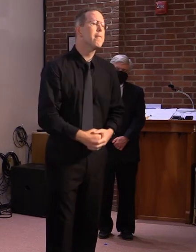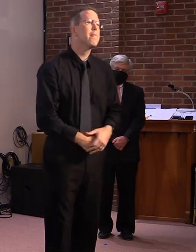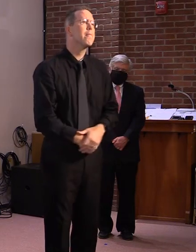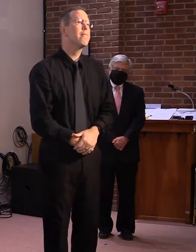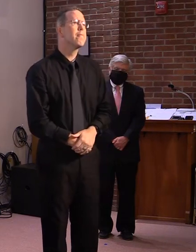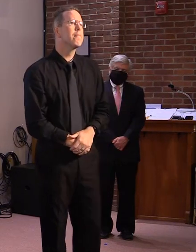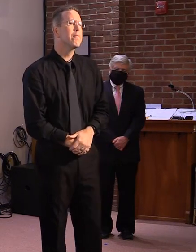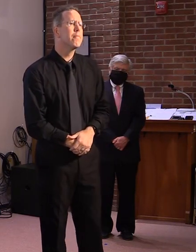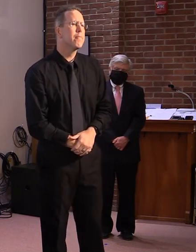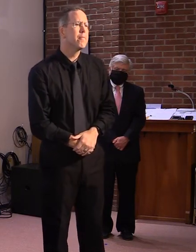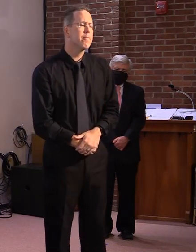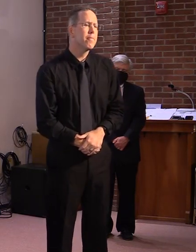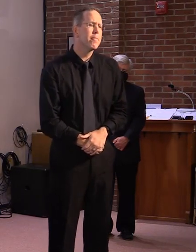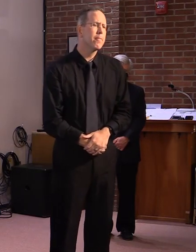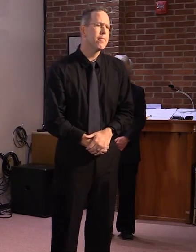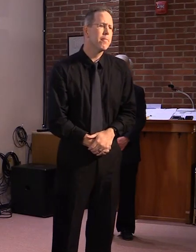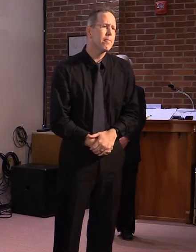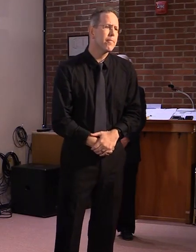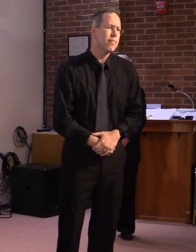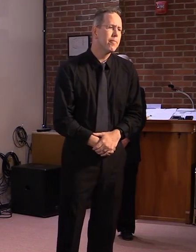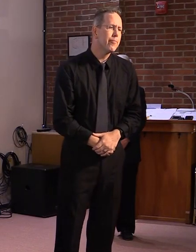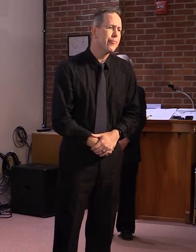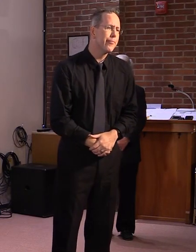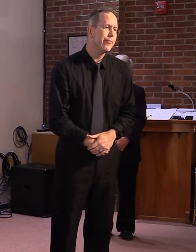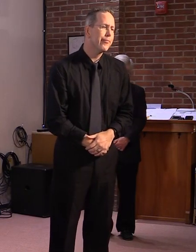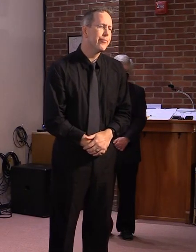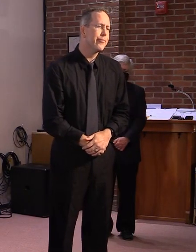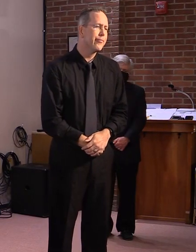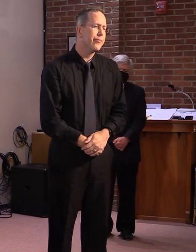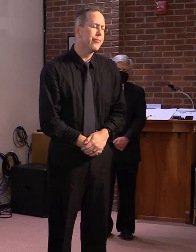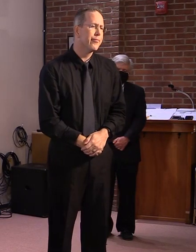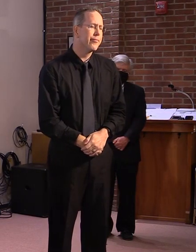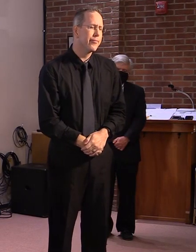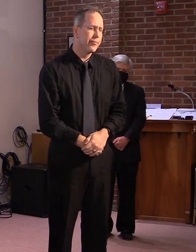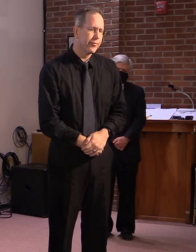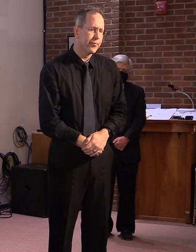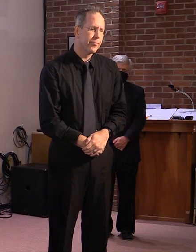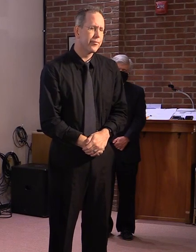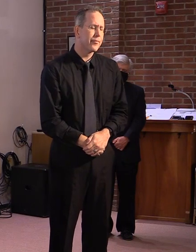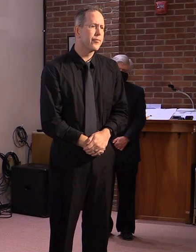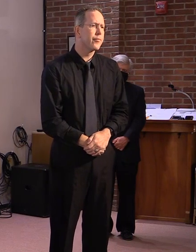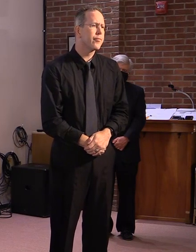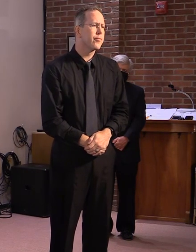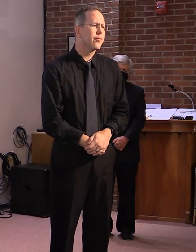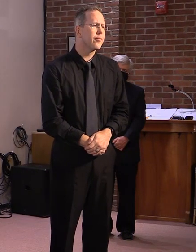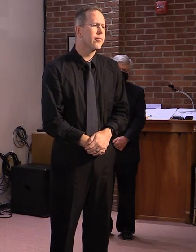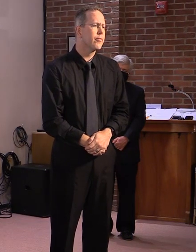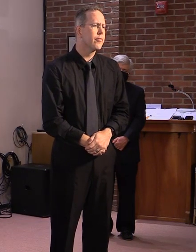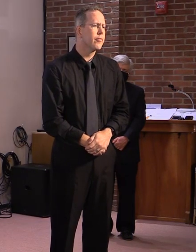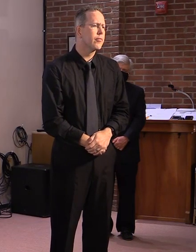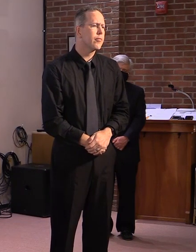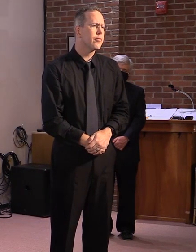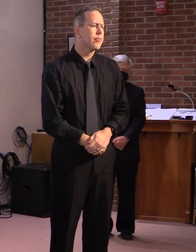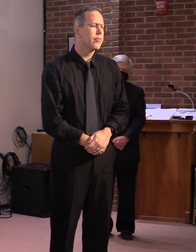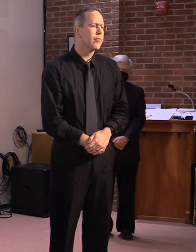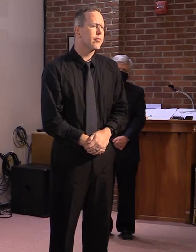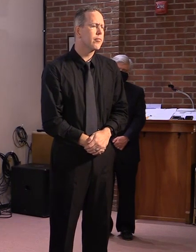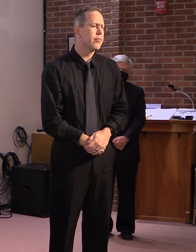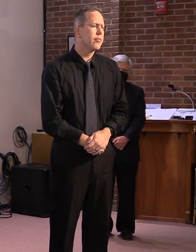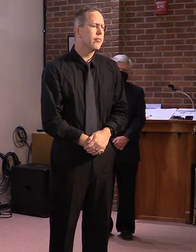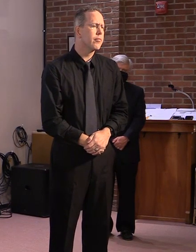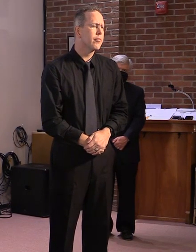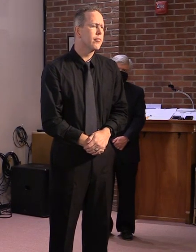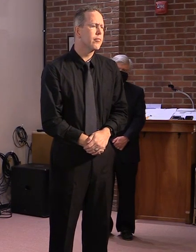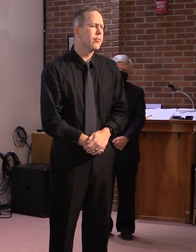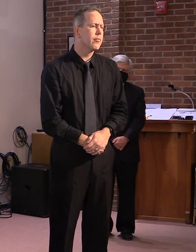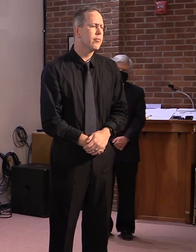Yes, thank you. Governor, good afternoon. We heard of a local resident that was riding with his family this weekend on Kingdom